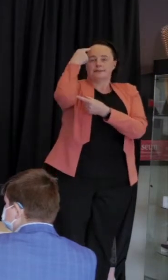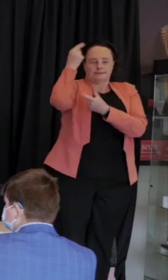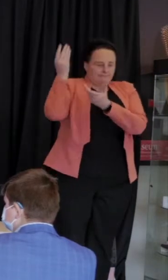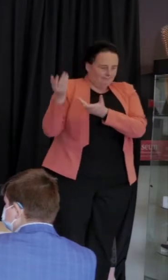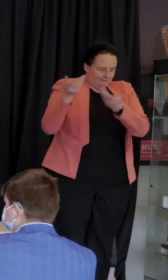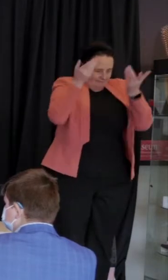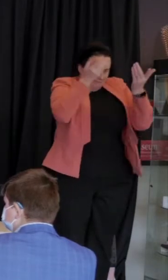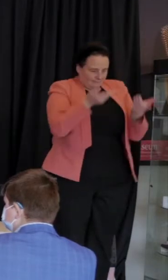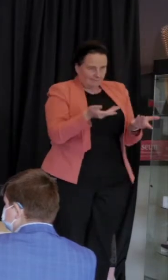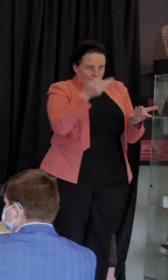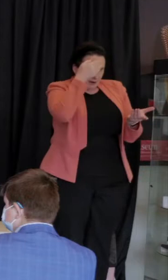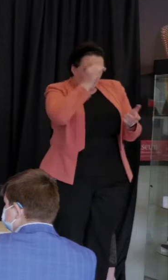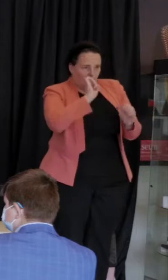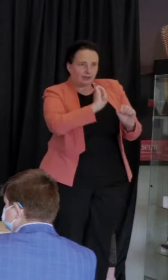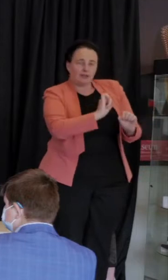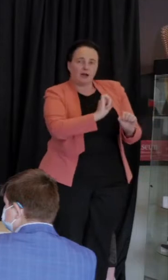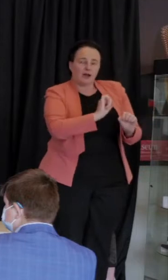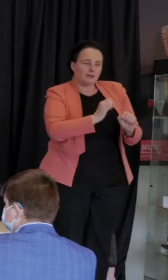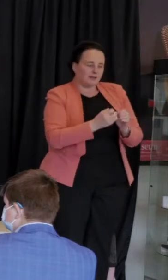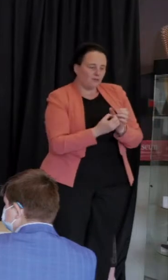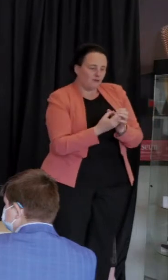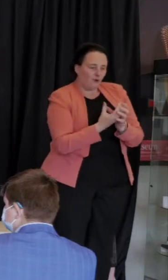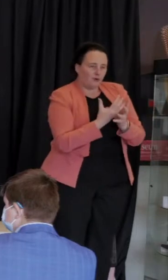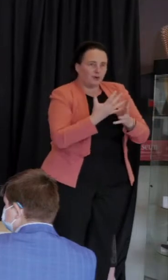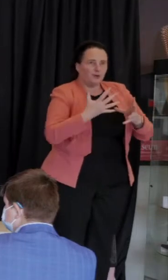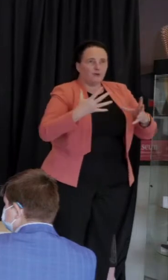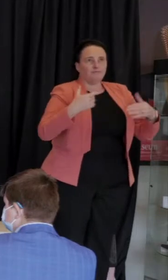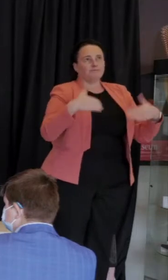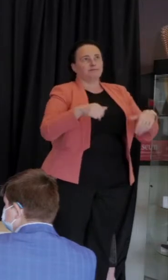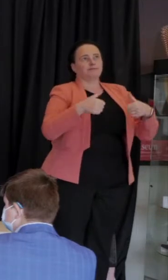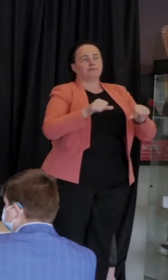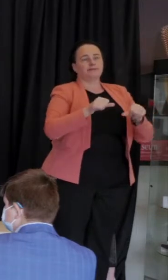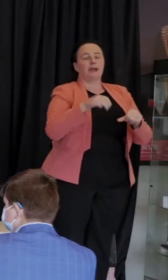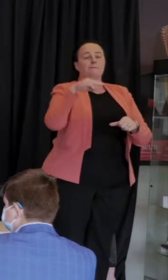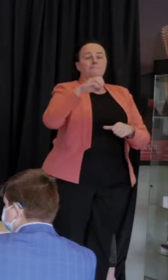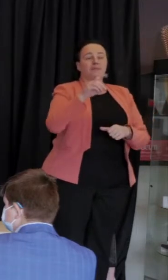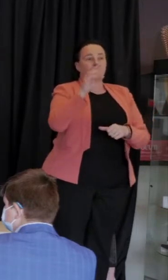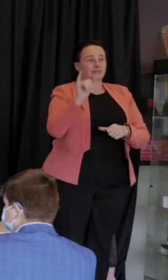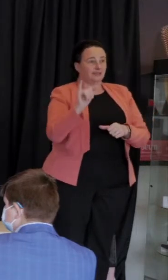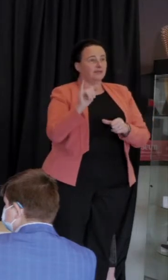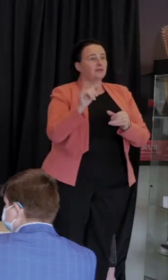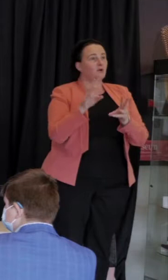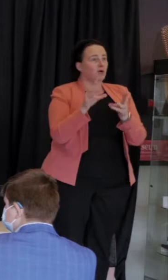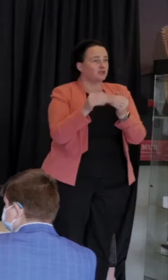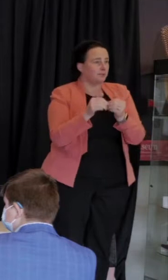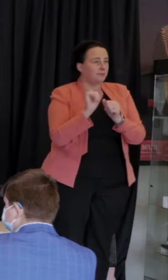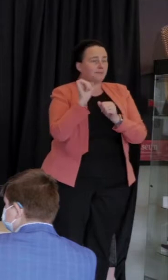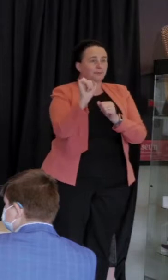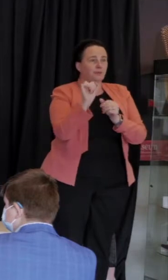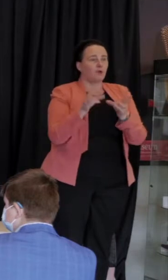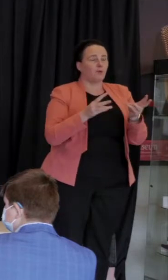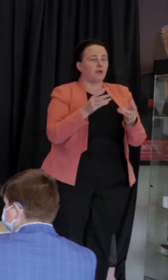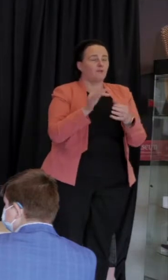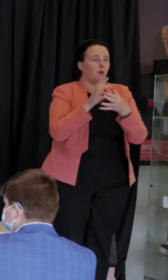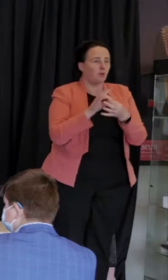here, and how it's manifested itself in this wonderful exhibition. The Mendicity Institution workshop, again, who work with homeless service